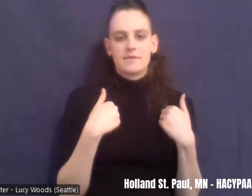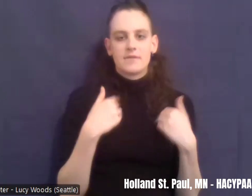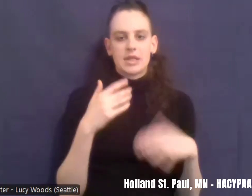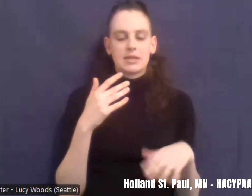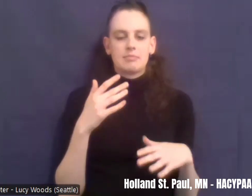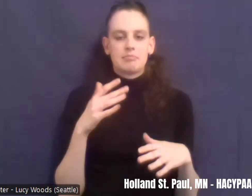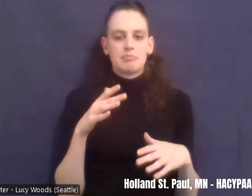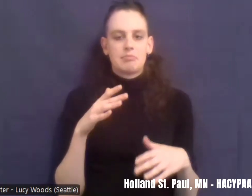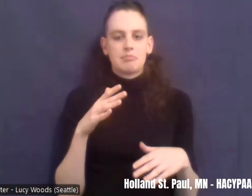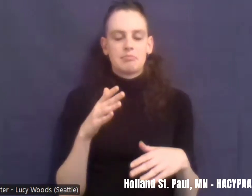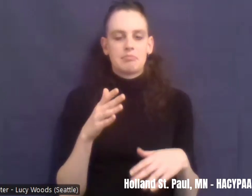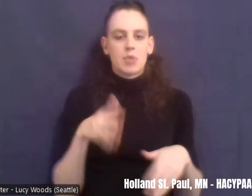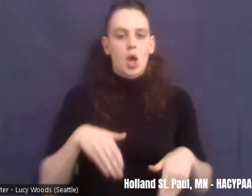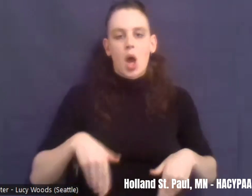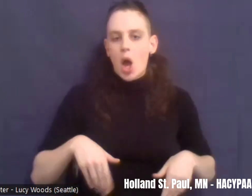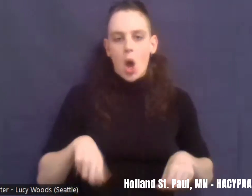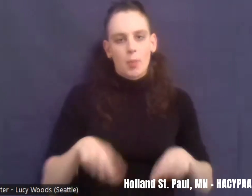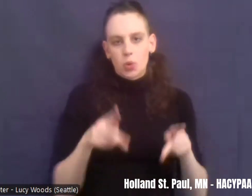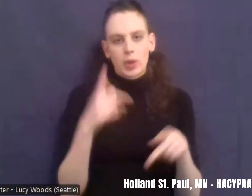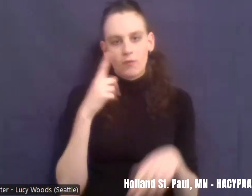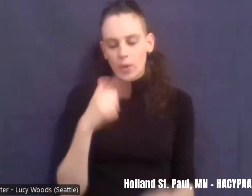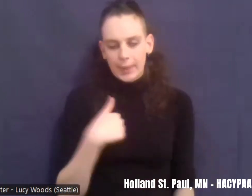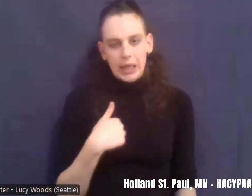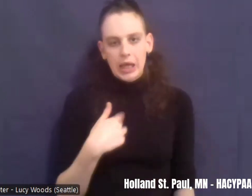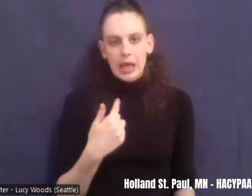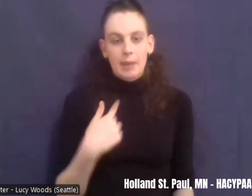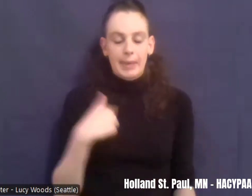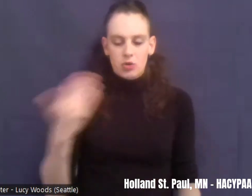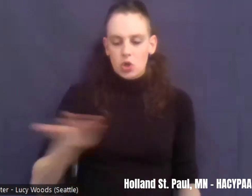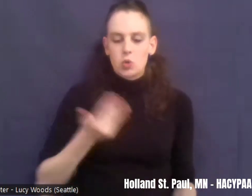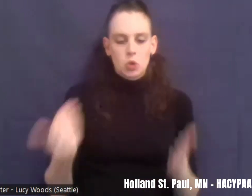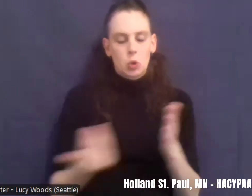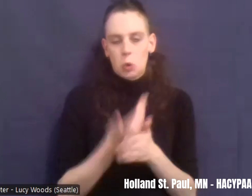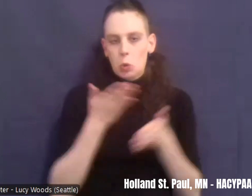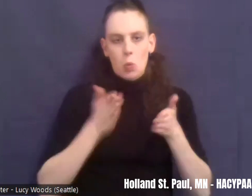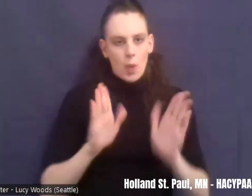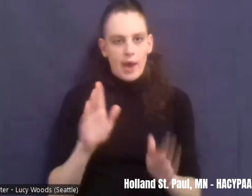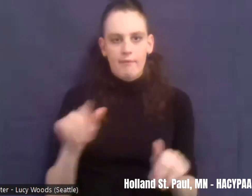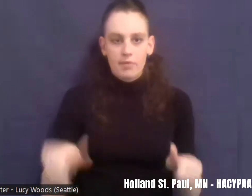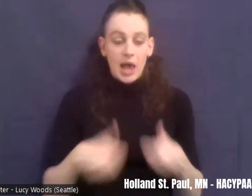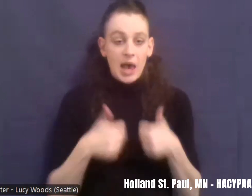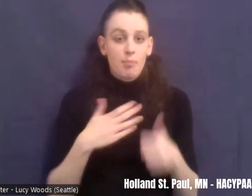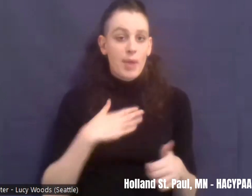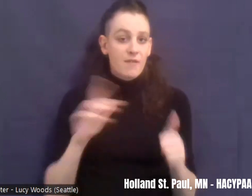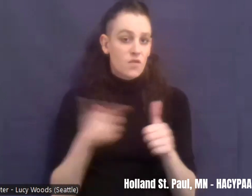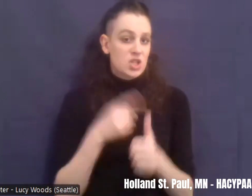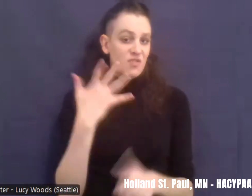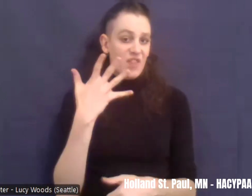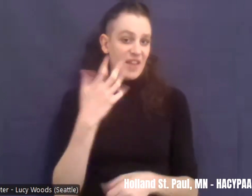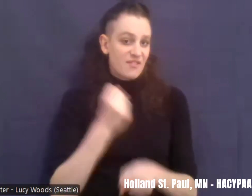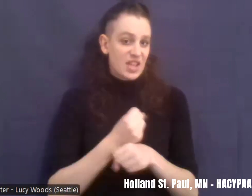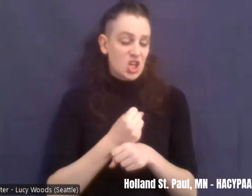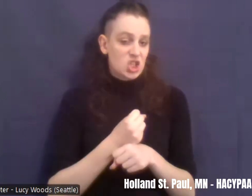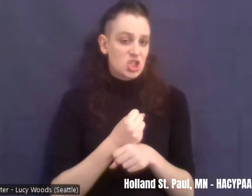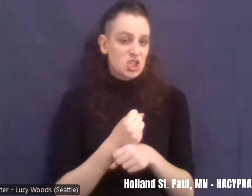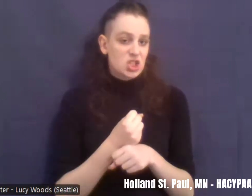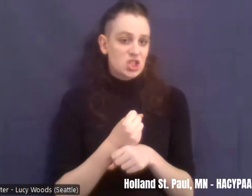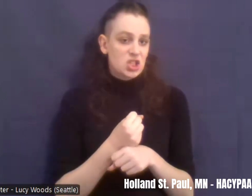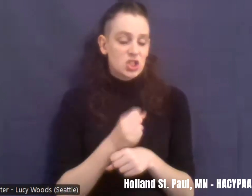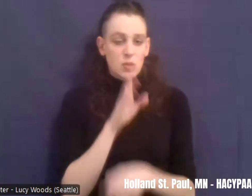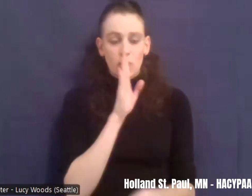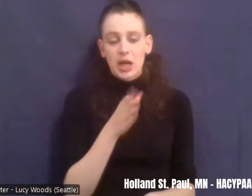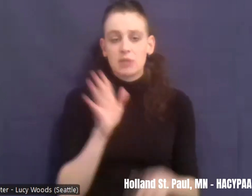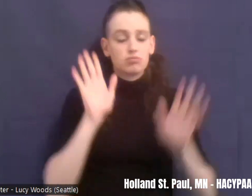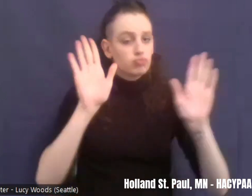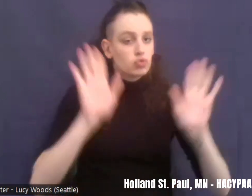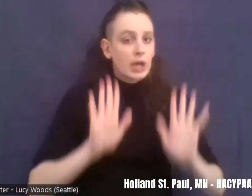to like a new way of life. And like my first 5 years of sobriety were fantastic. I did everything